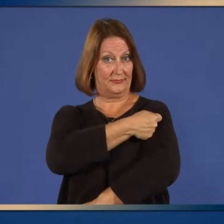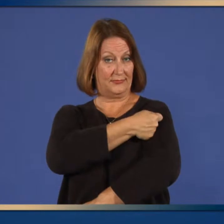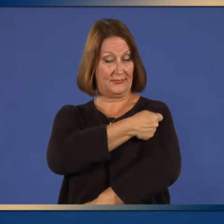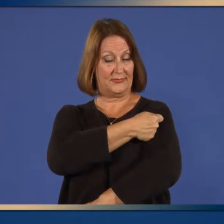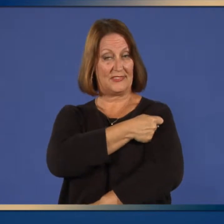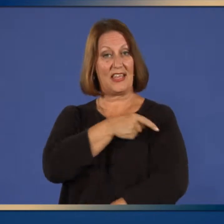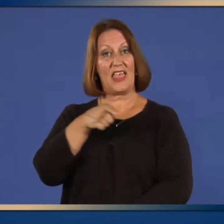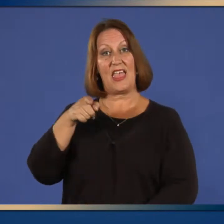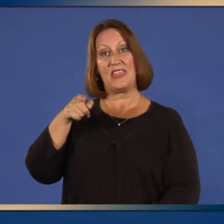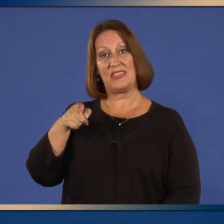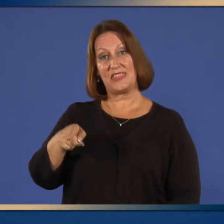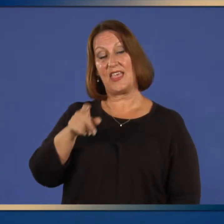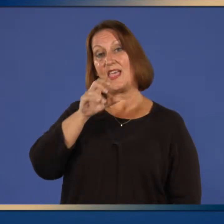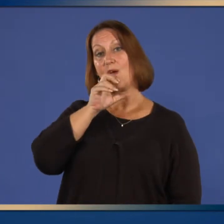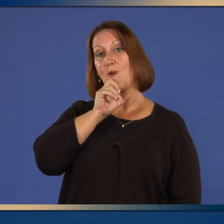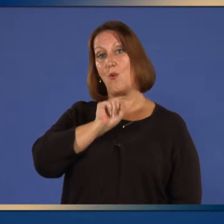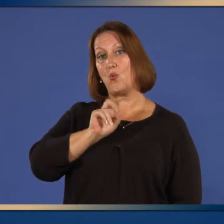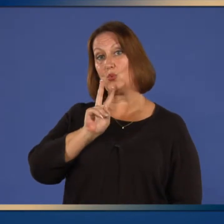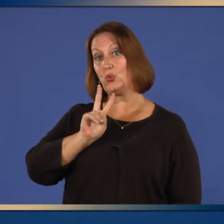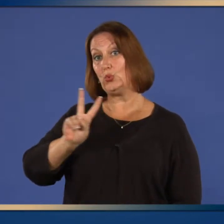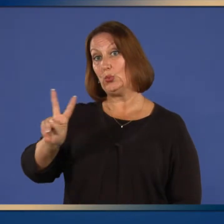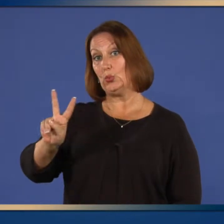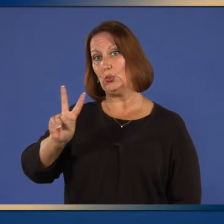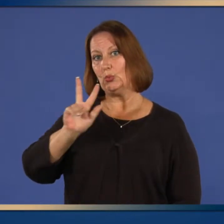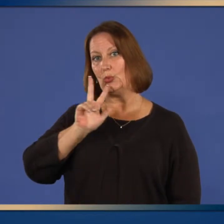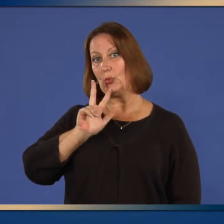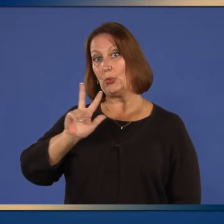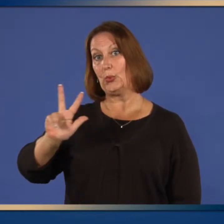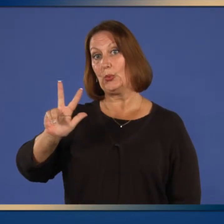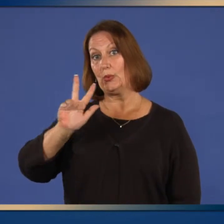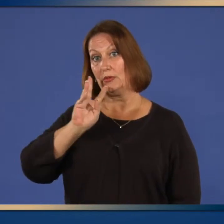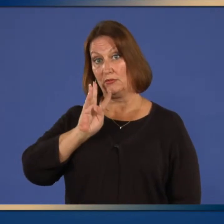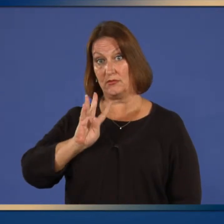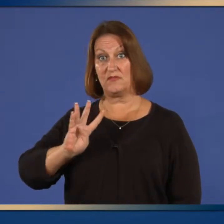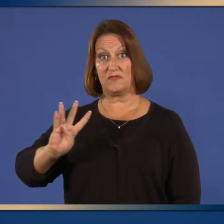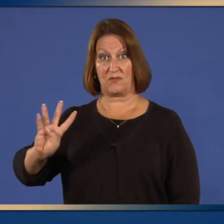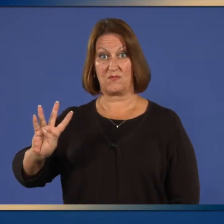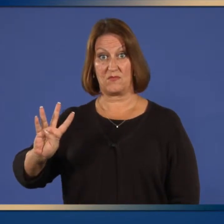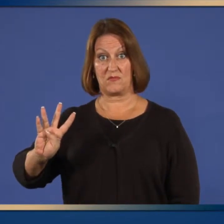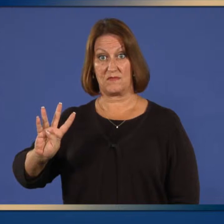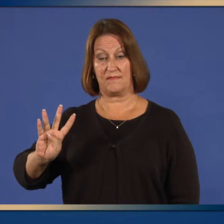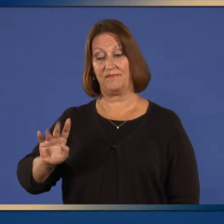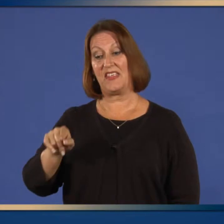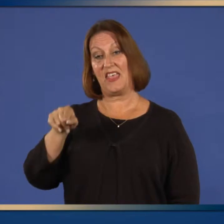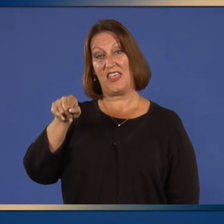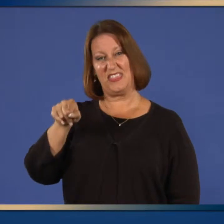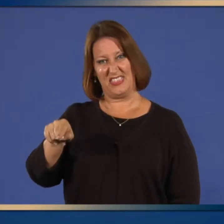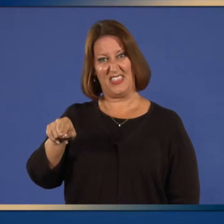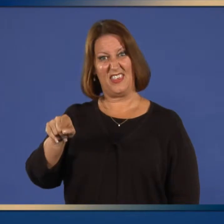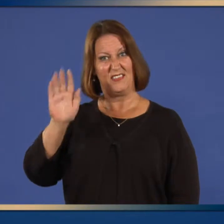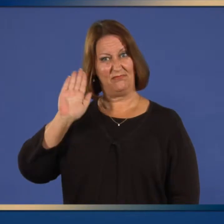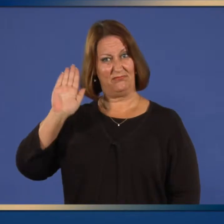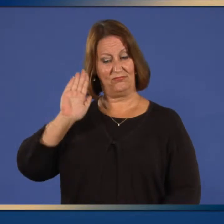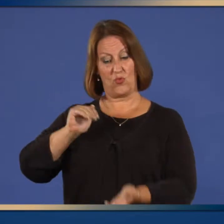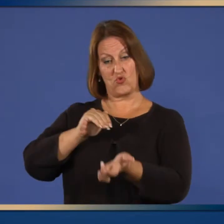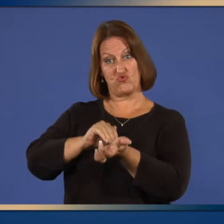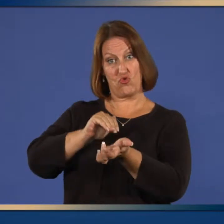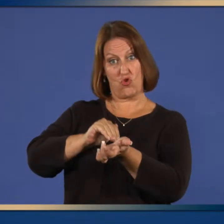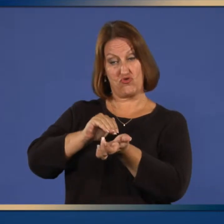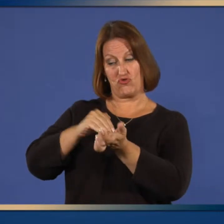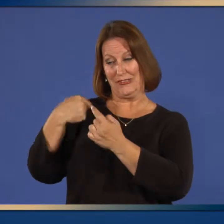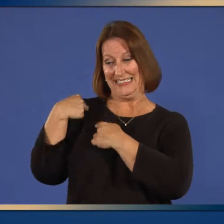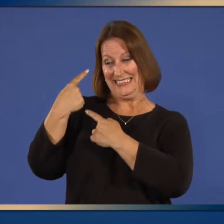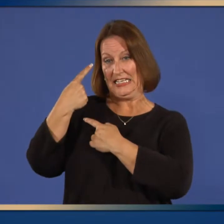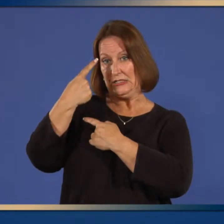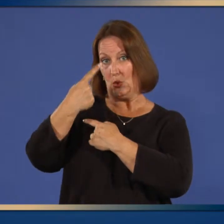If the child to be vaccinated is between the ages of 2 and 4 years, has a healthcare provider told